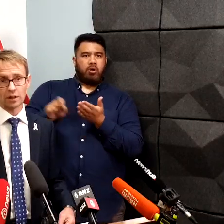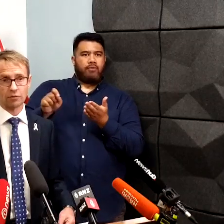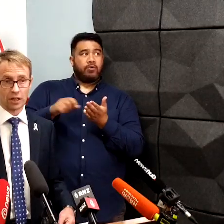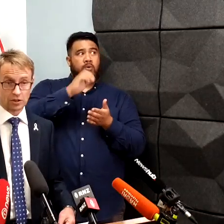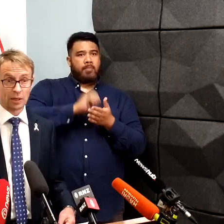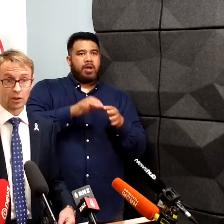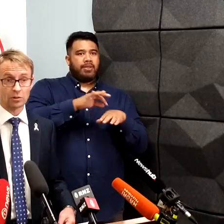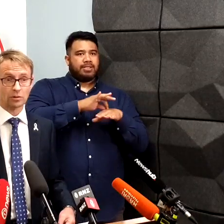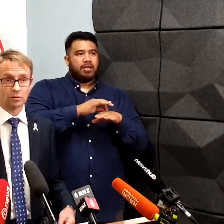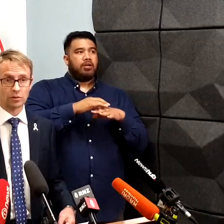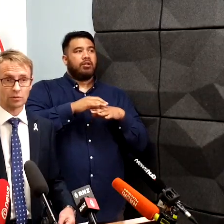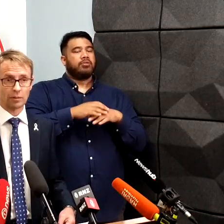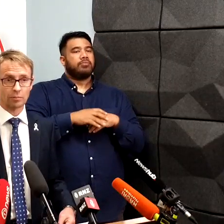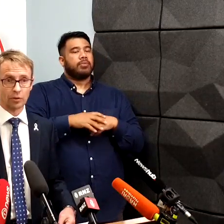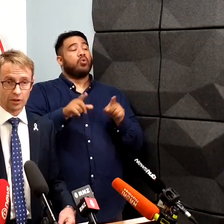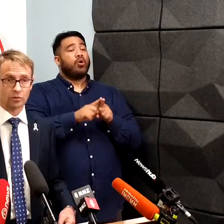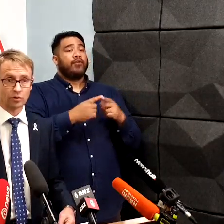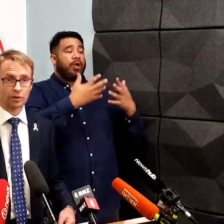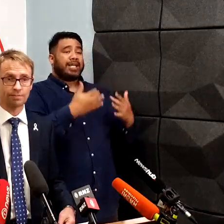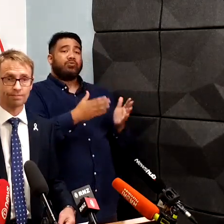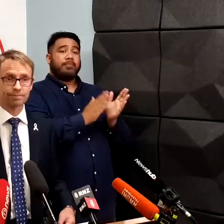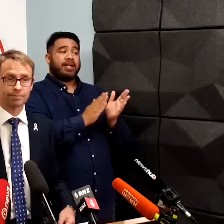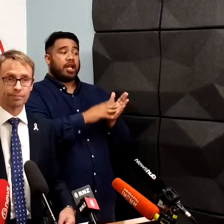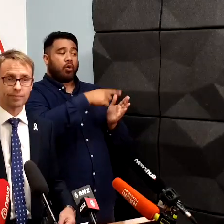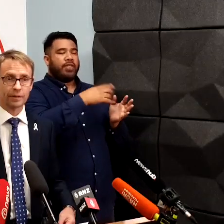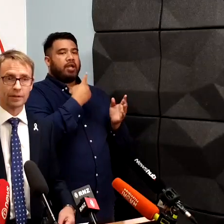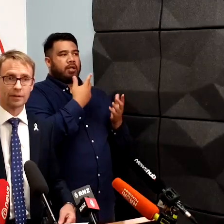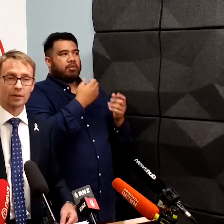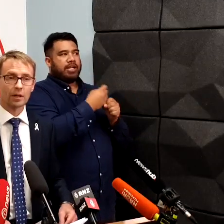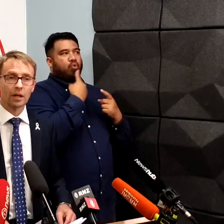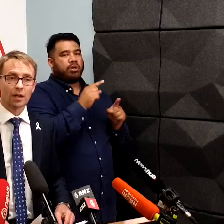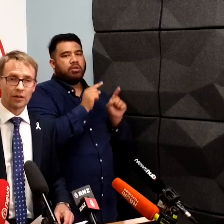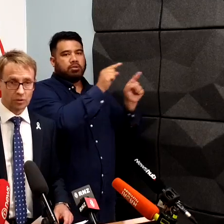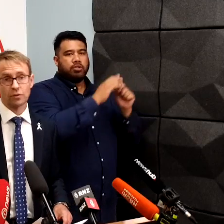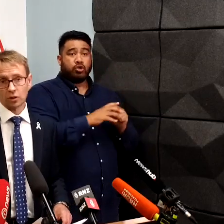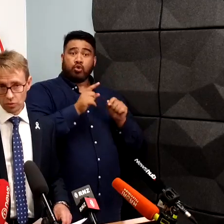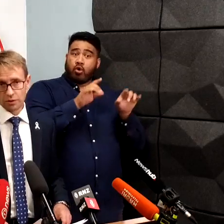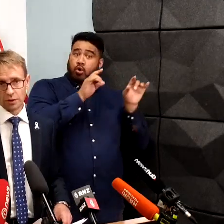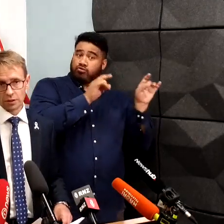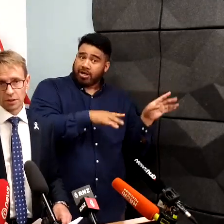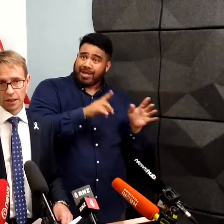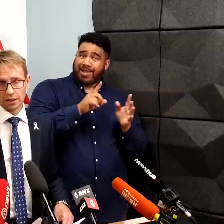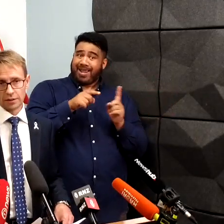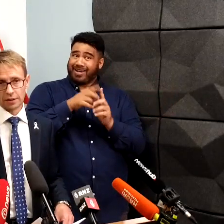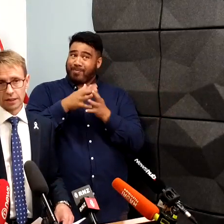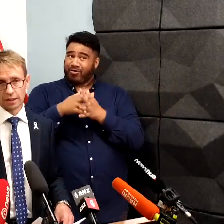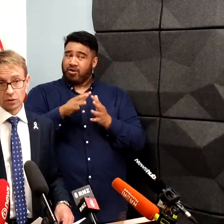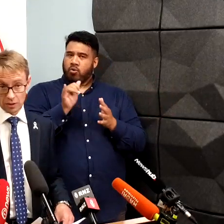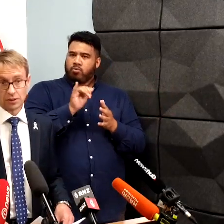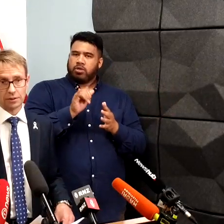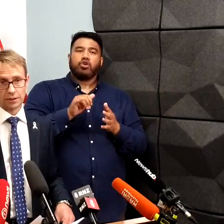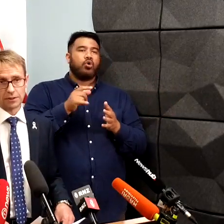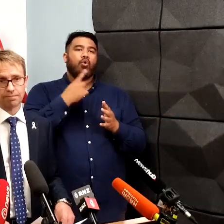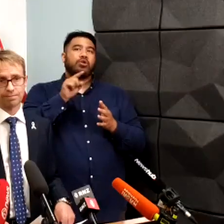that, for Counties Manukau to put that order in. That's Australia and the United States. That was for the order in